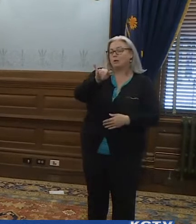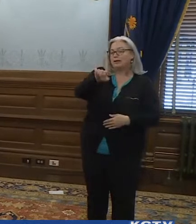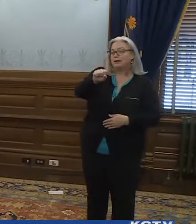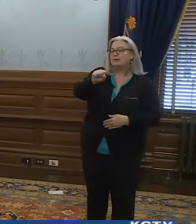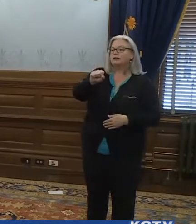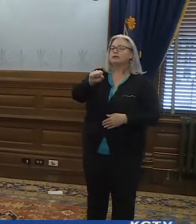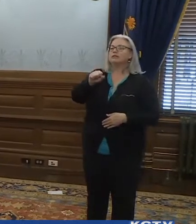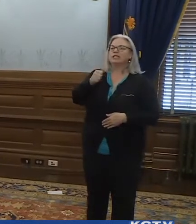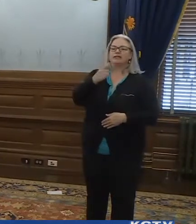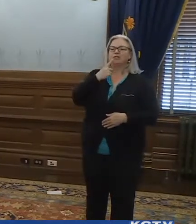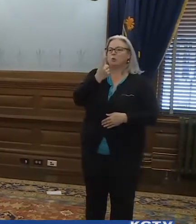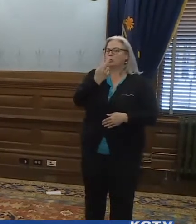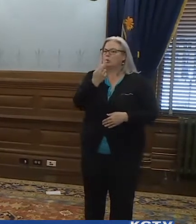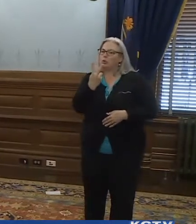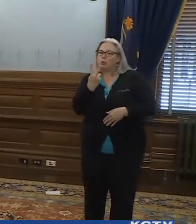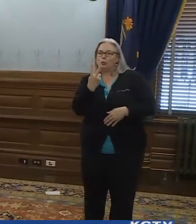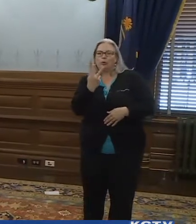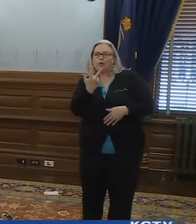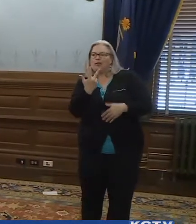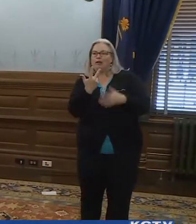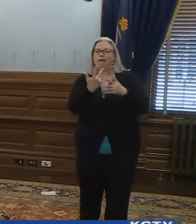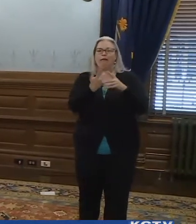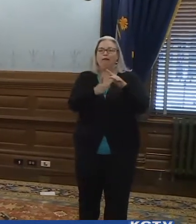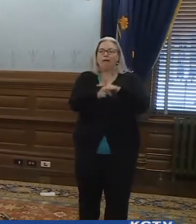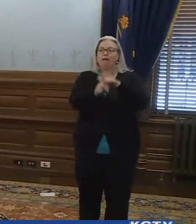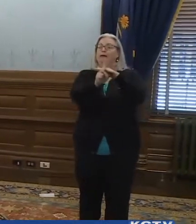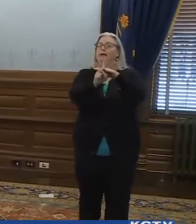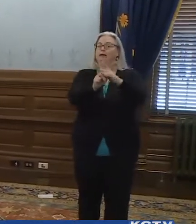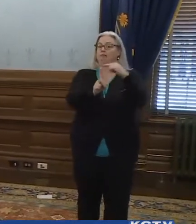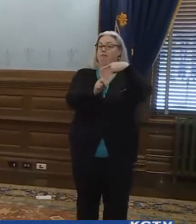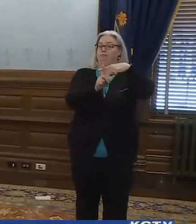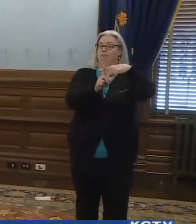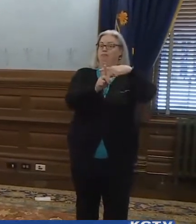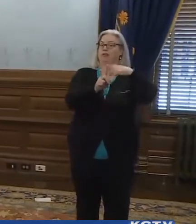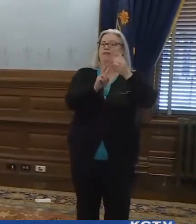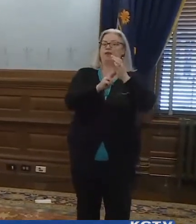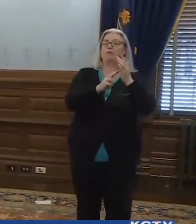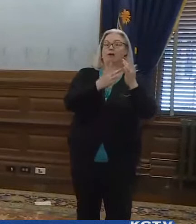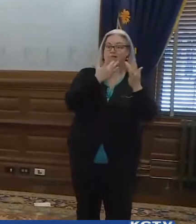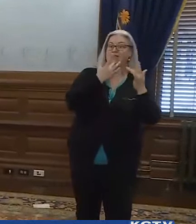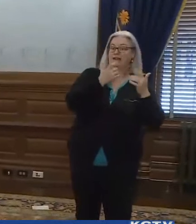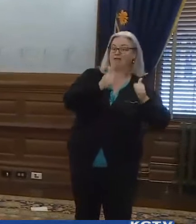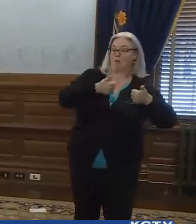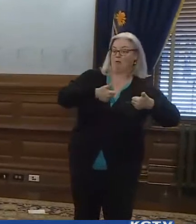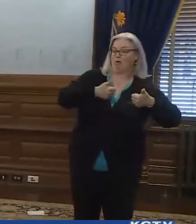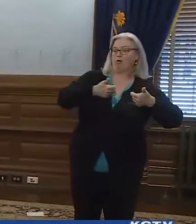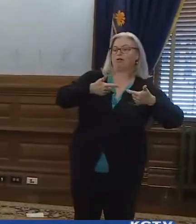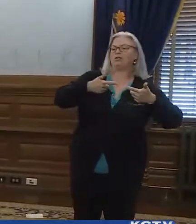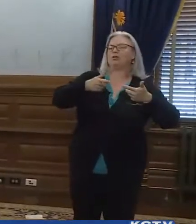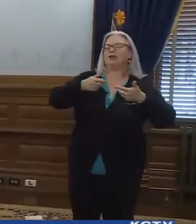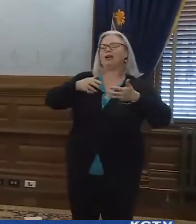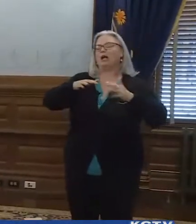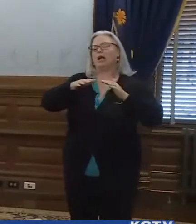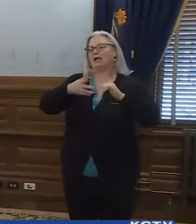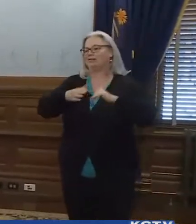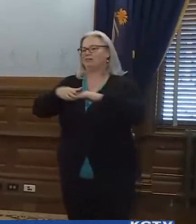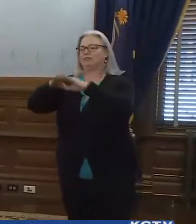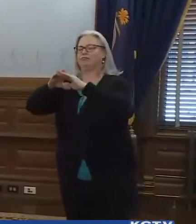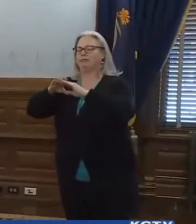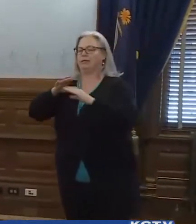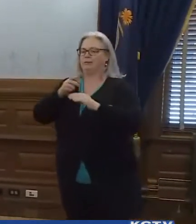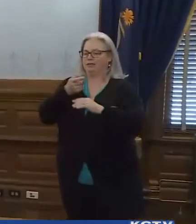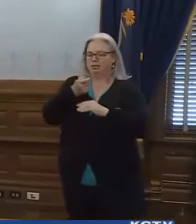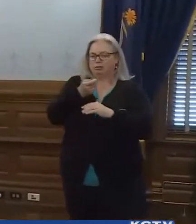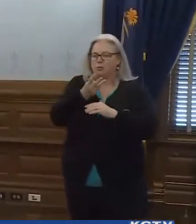even having a couple cases pop up could make it go from favorable to unfavorable. In other words, small numbers can affect